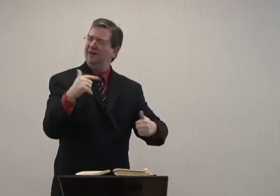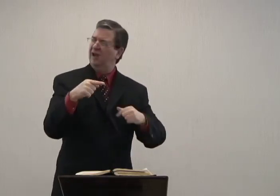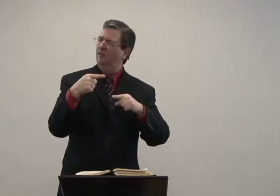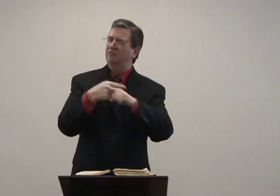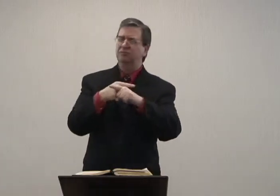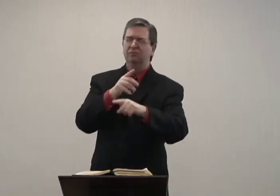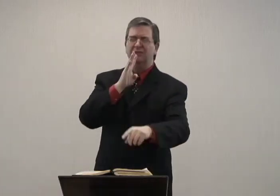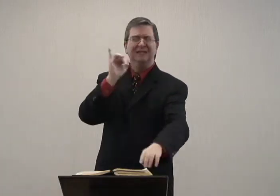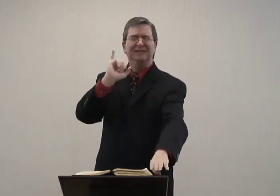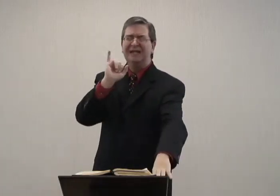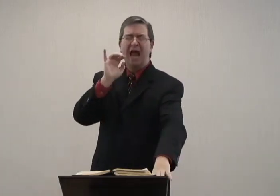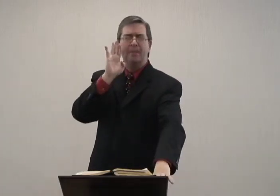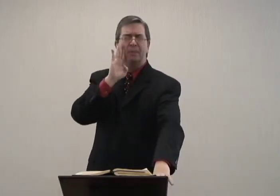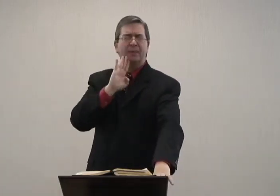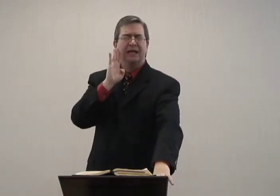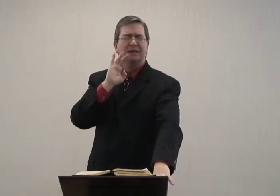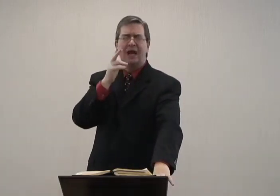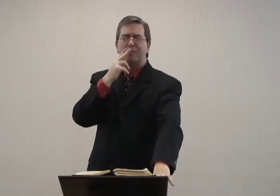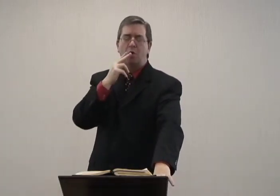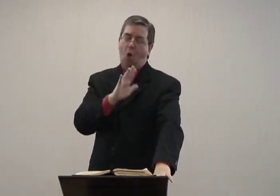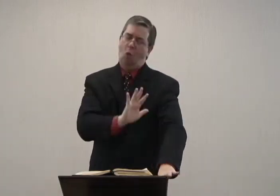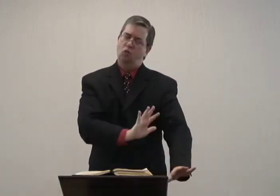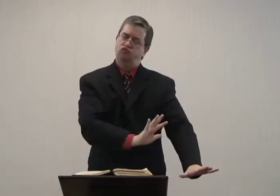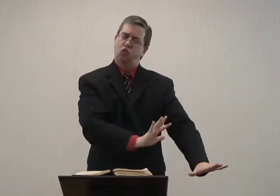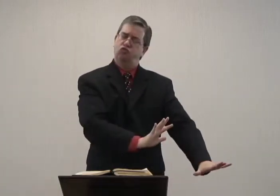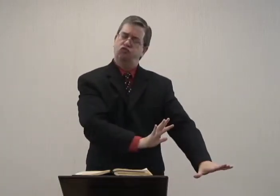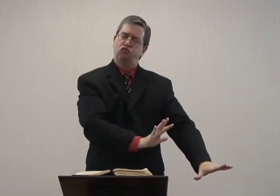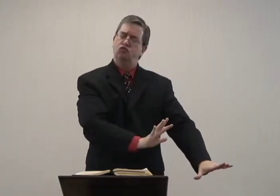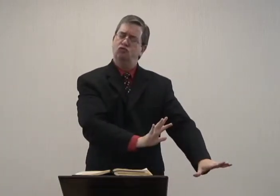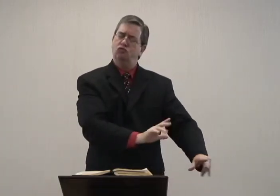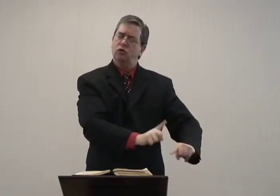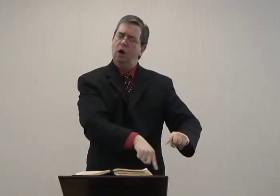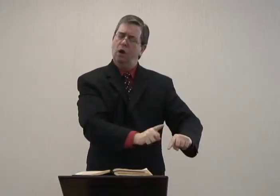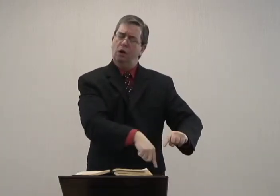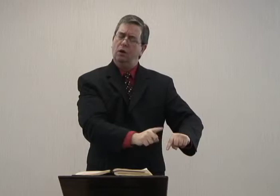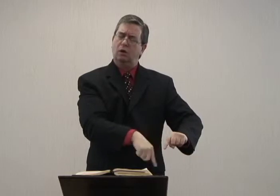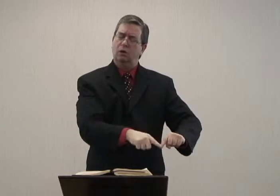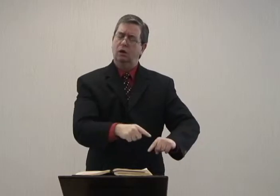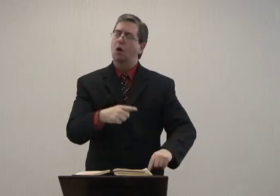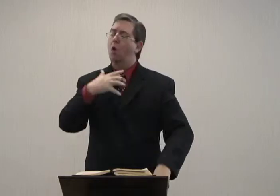21. It doesn't make any sense, like, you're expensive. It's like, no, you can't.